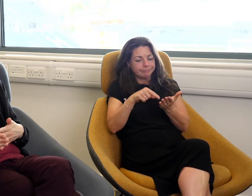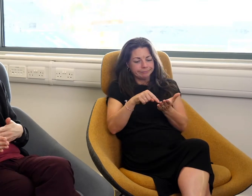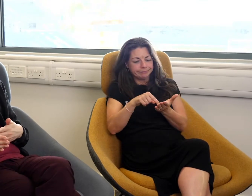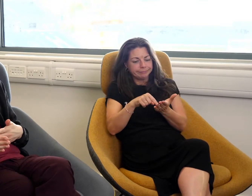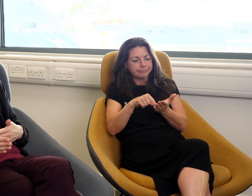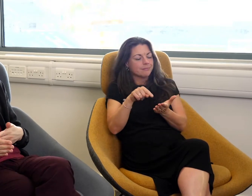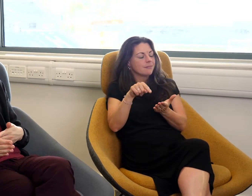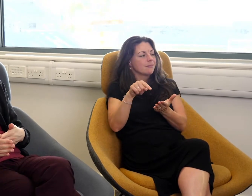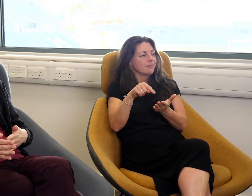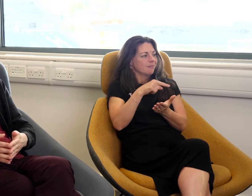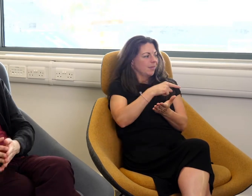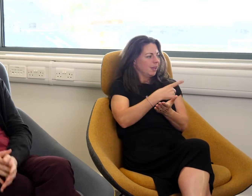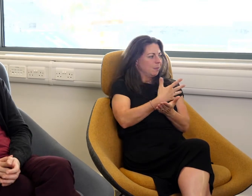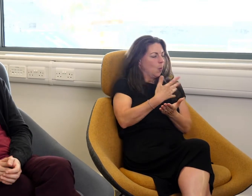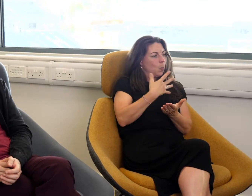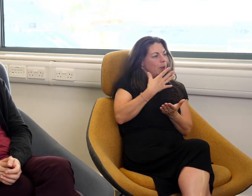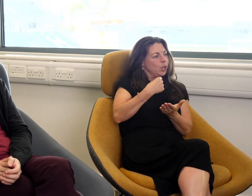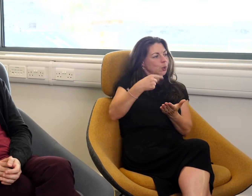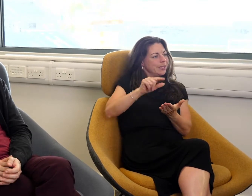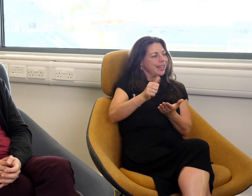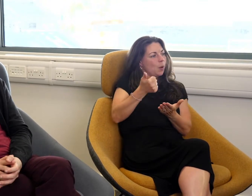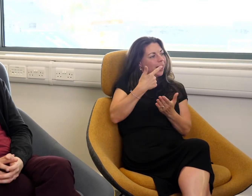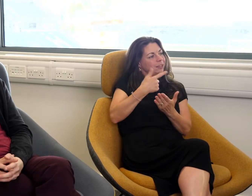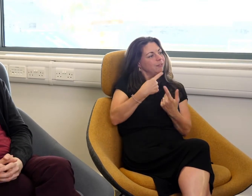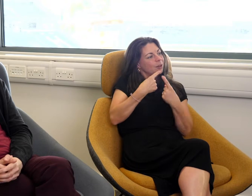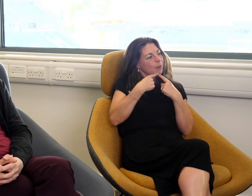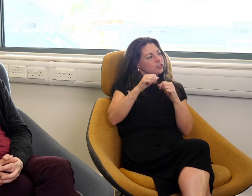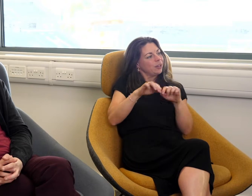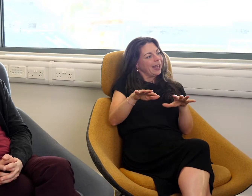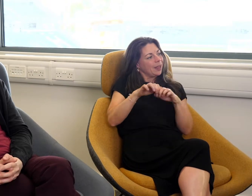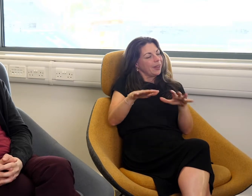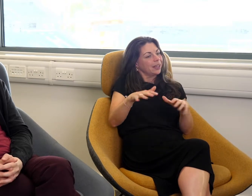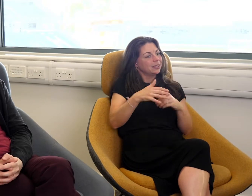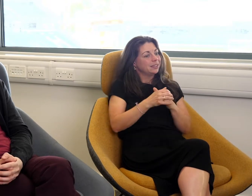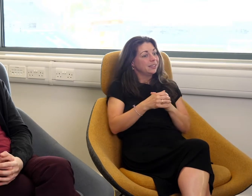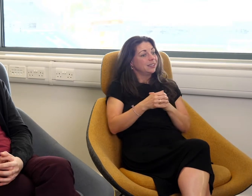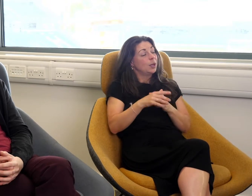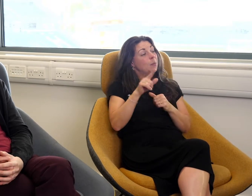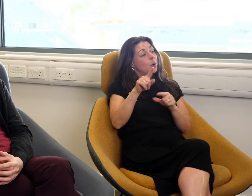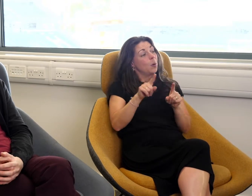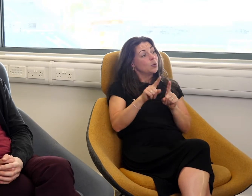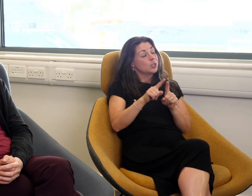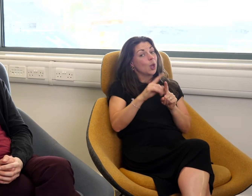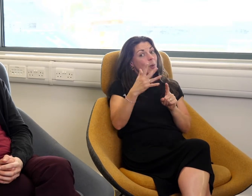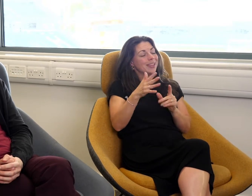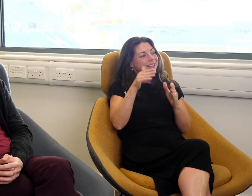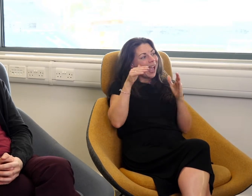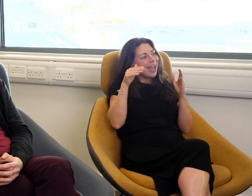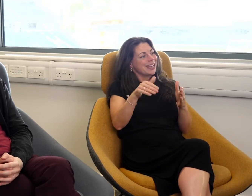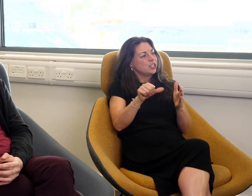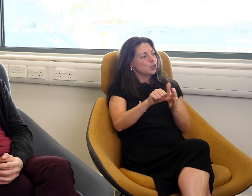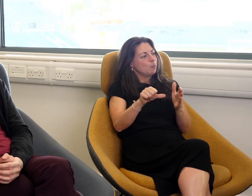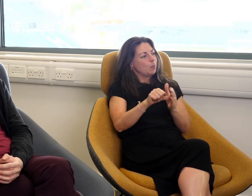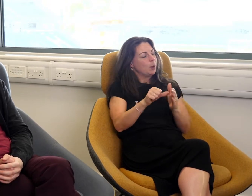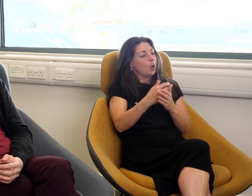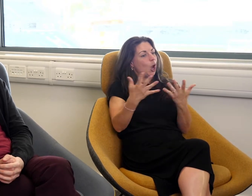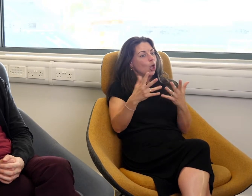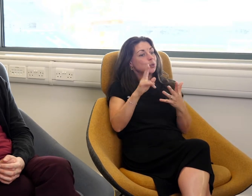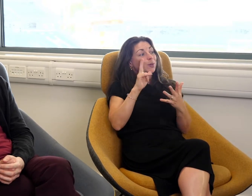have online now, also we have problems where lots of people will see headlines, but will not read the articles underneath them.